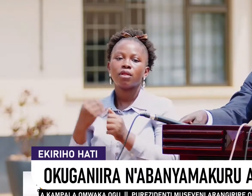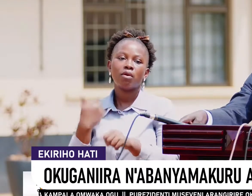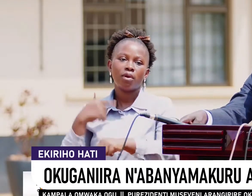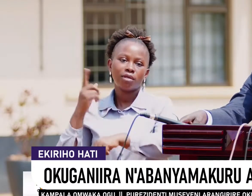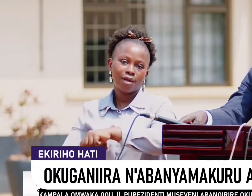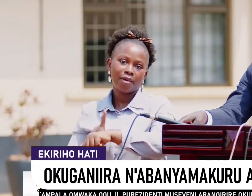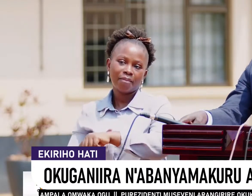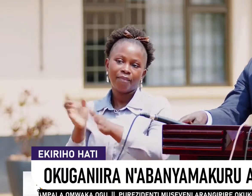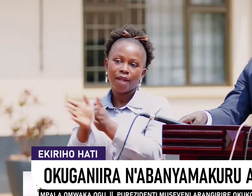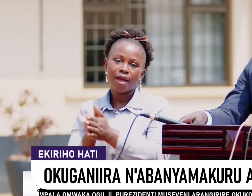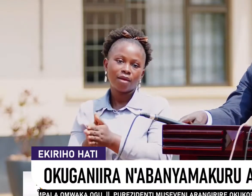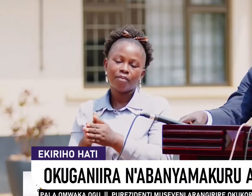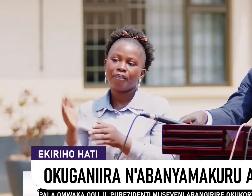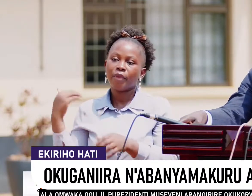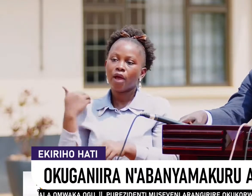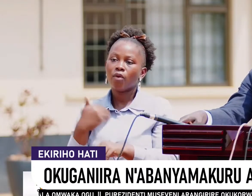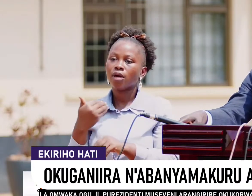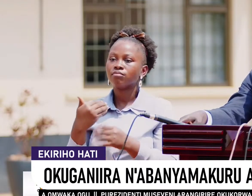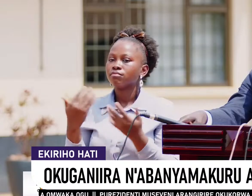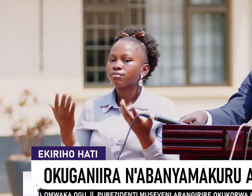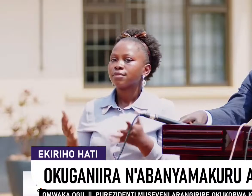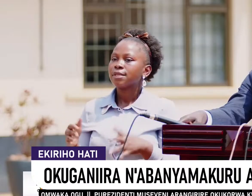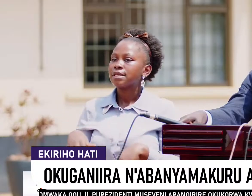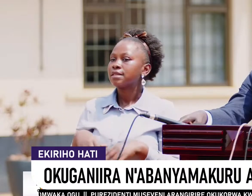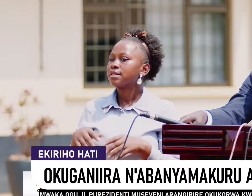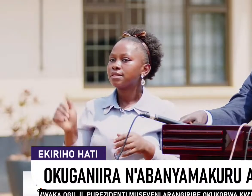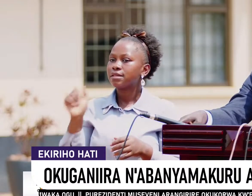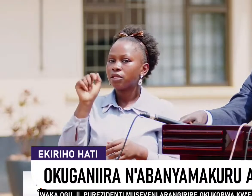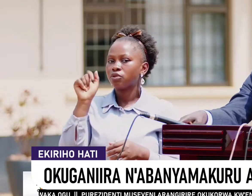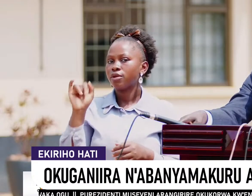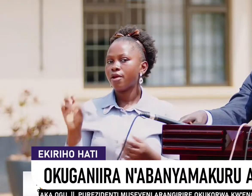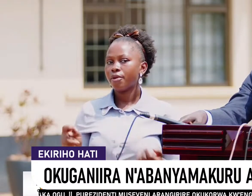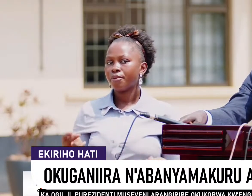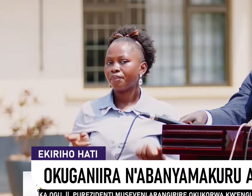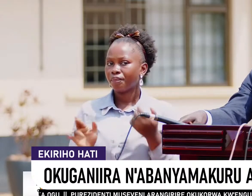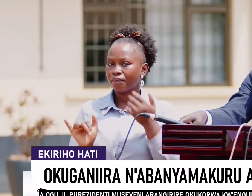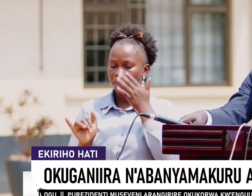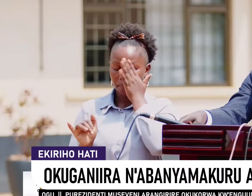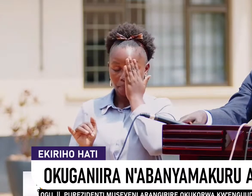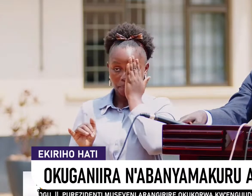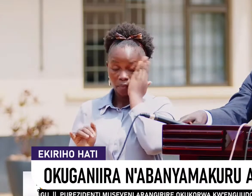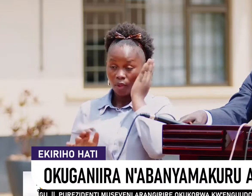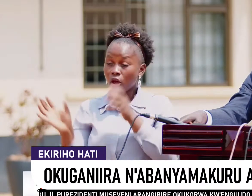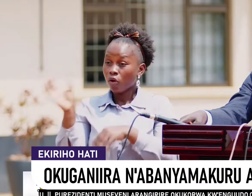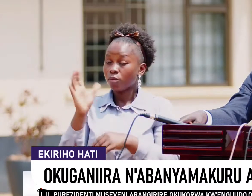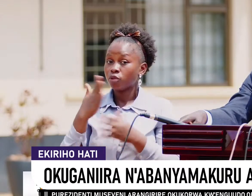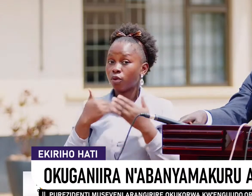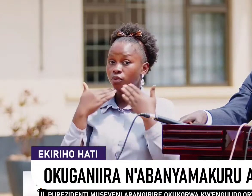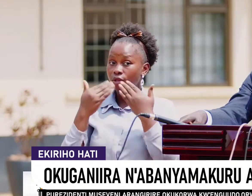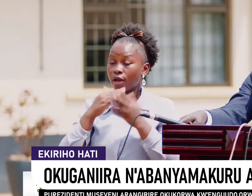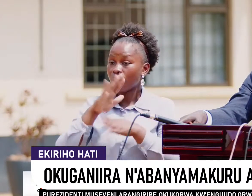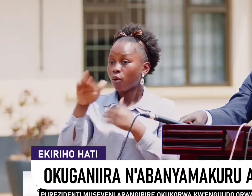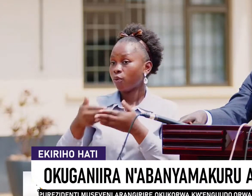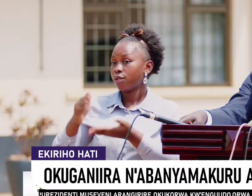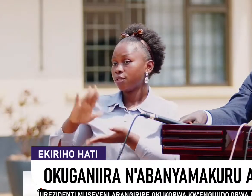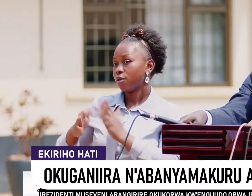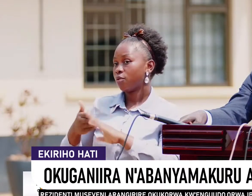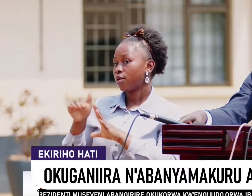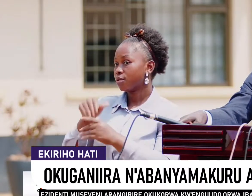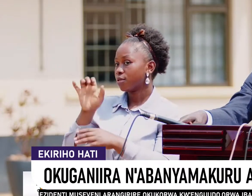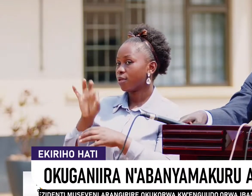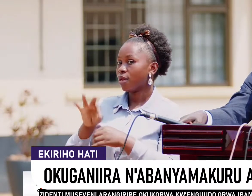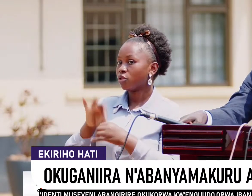time and our stationery. The Commission would like to thank all stakeholders in the